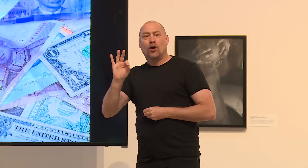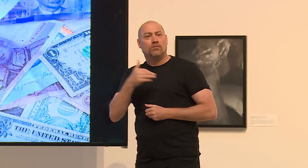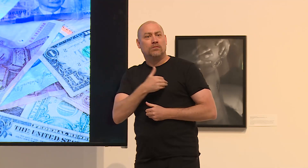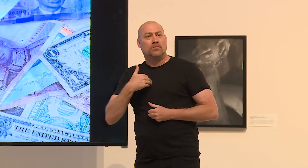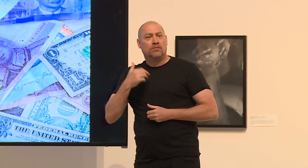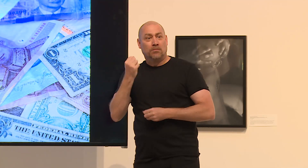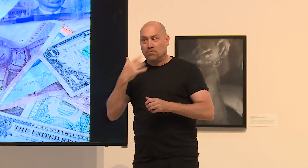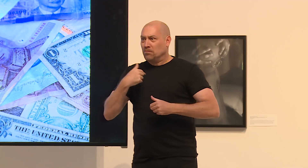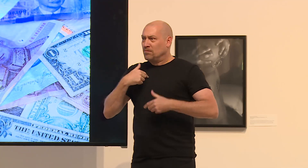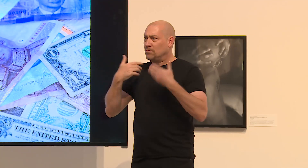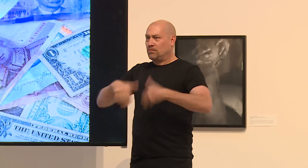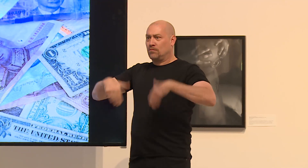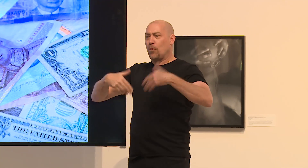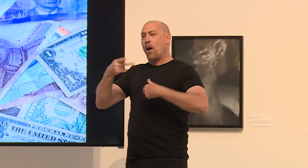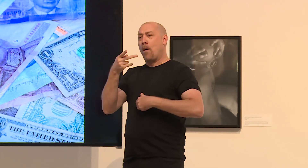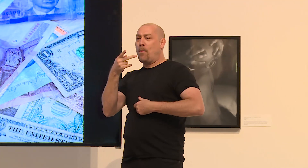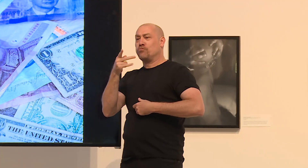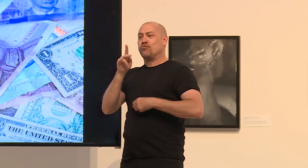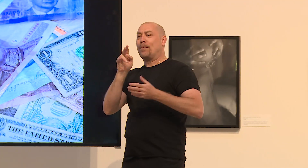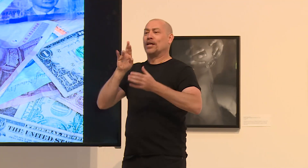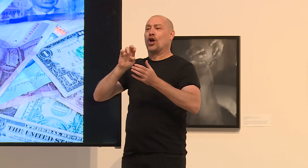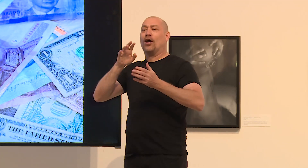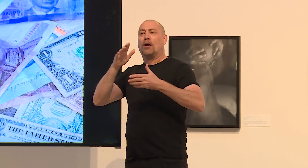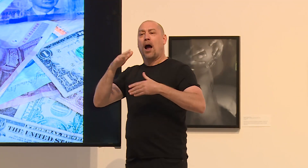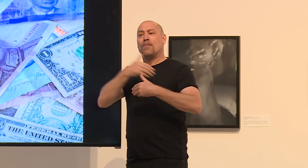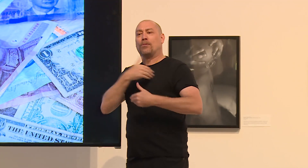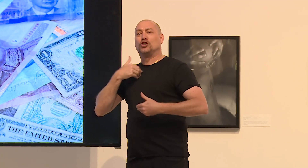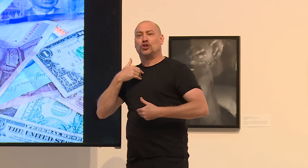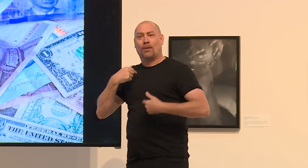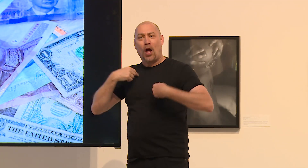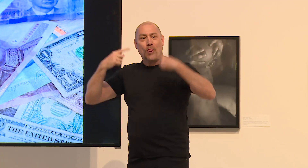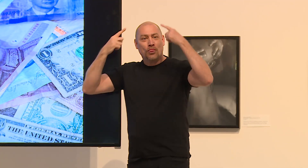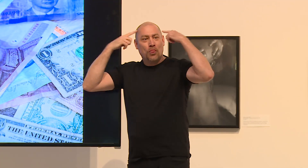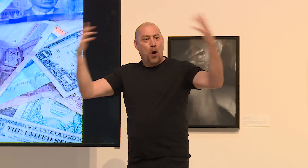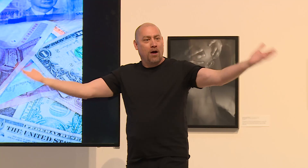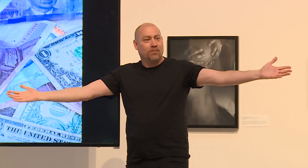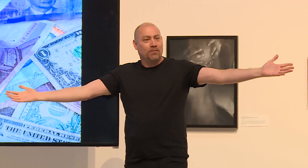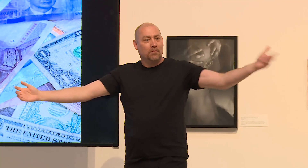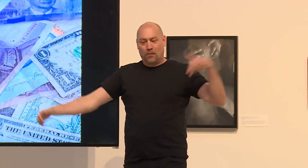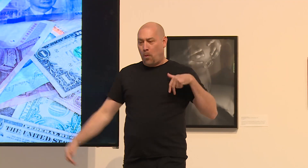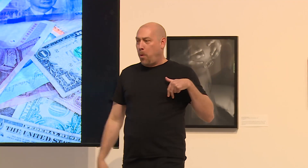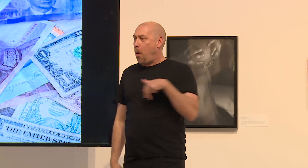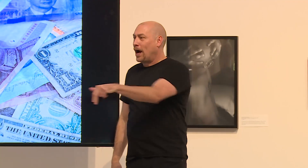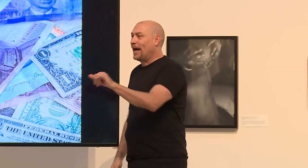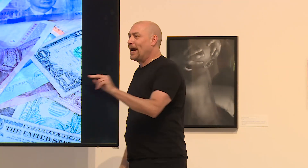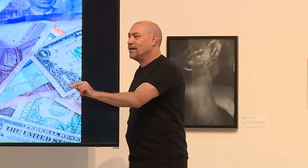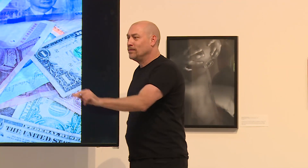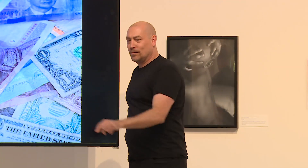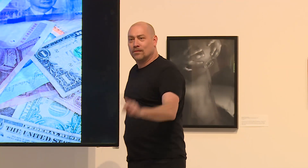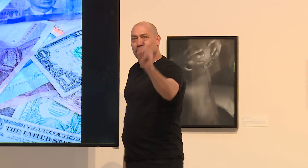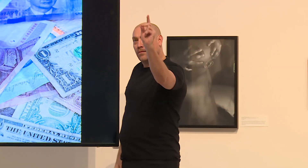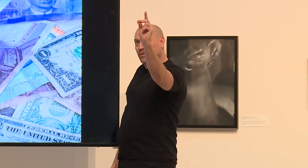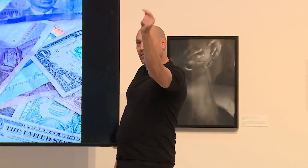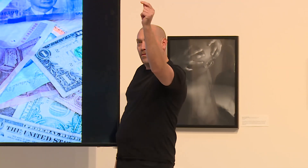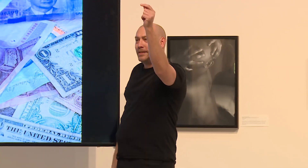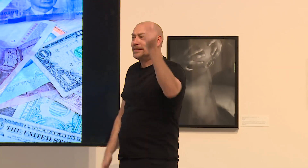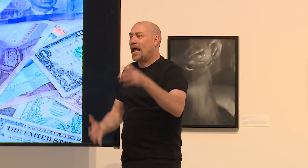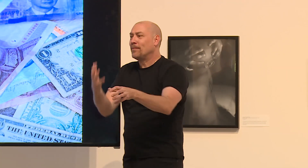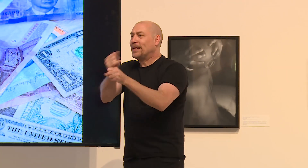for the longest time. And we had been members of Wells Fargo for 27 years. And we just